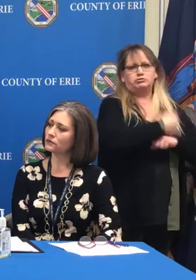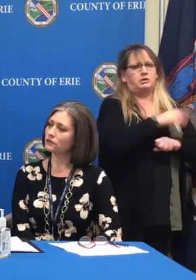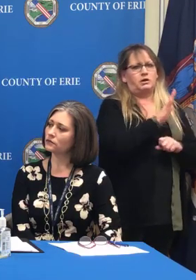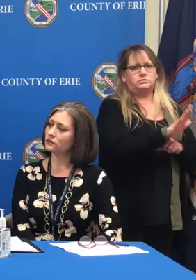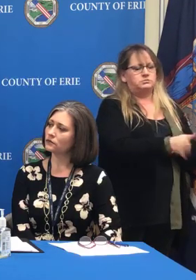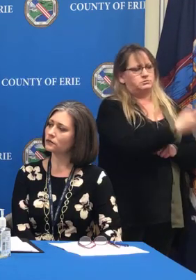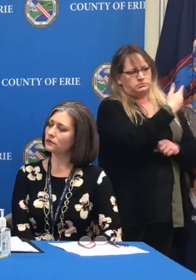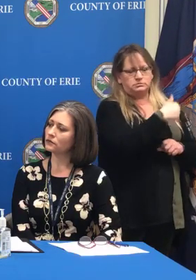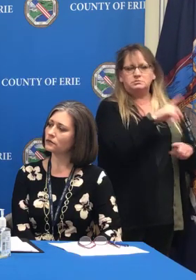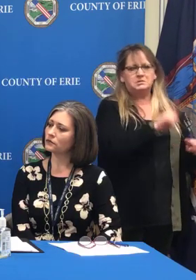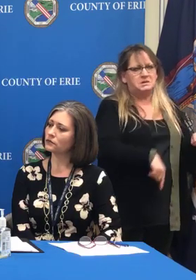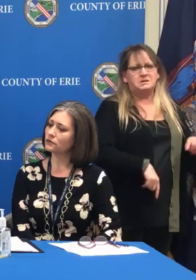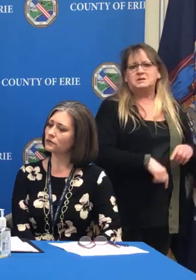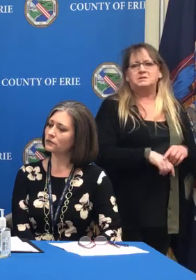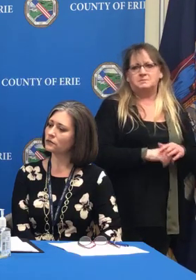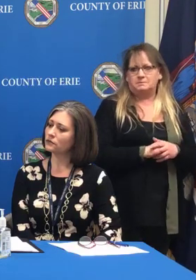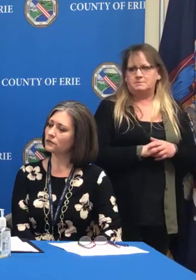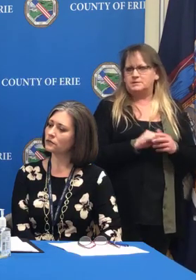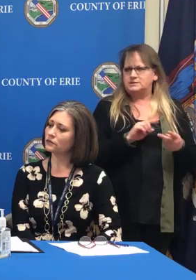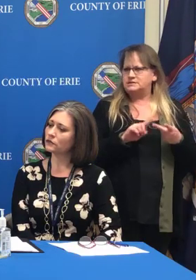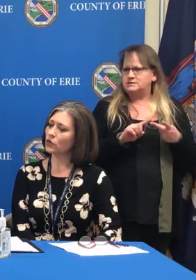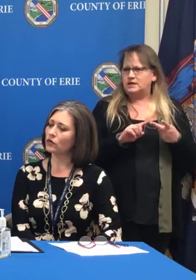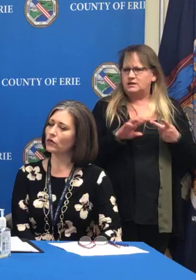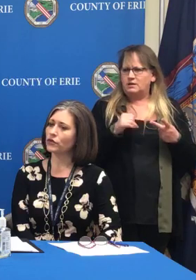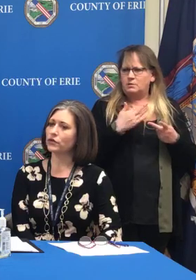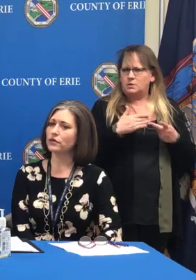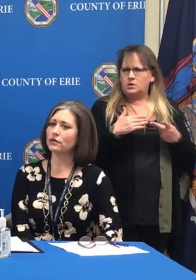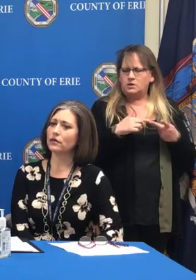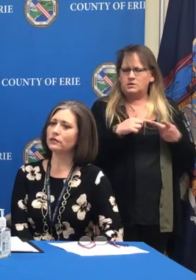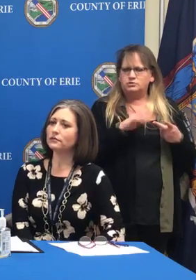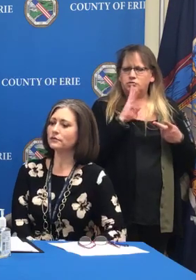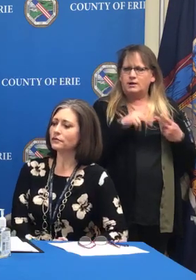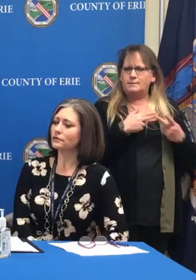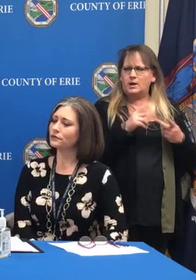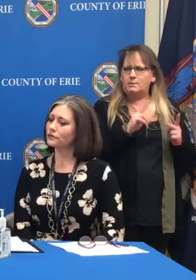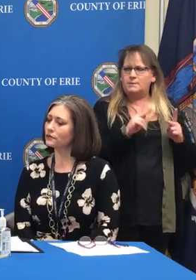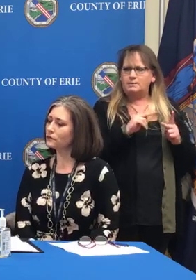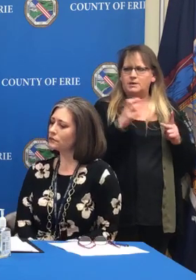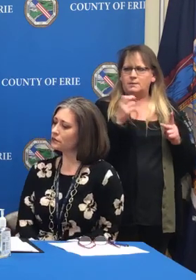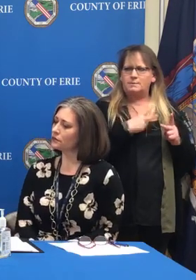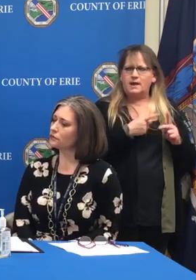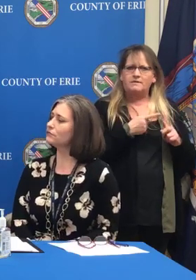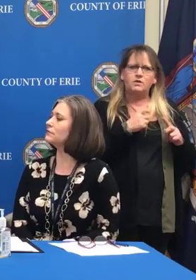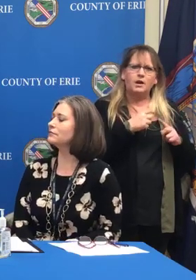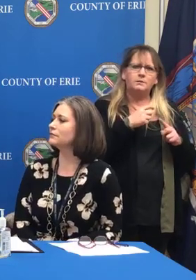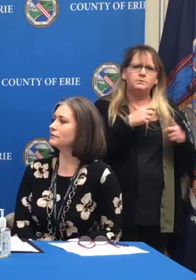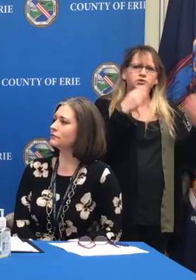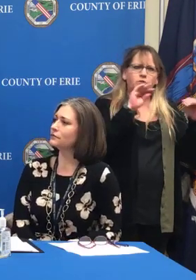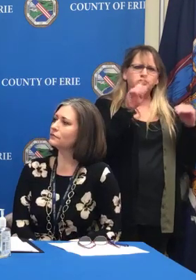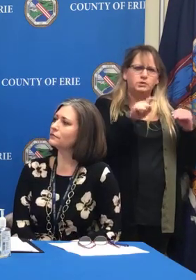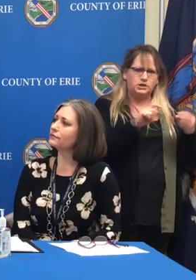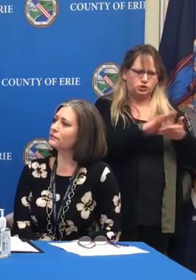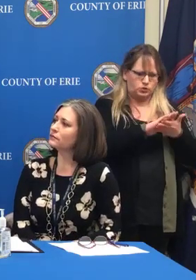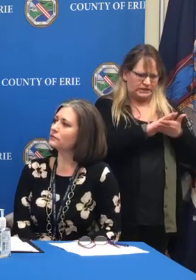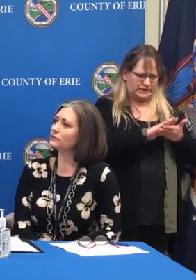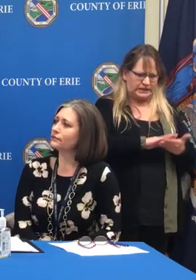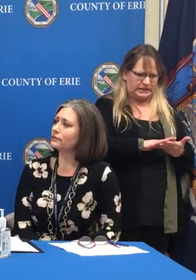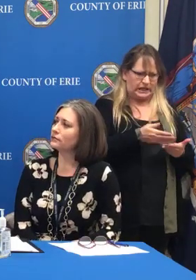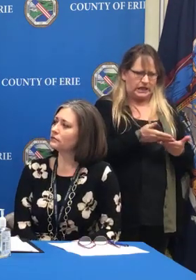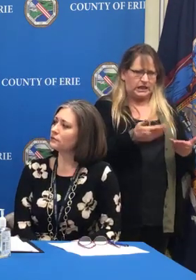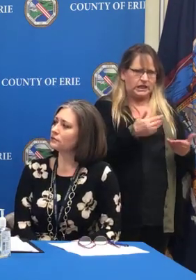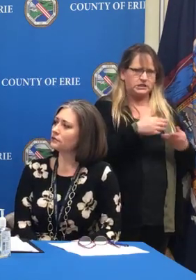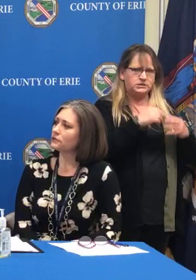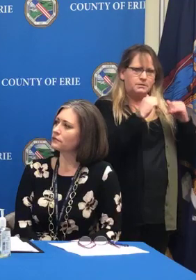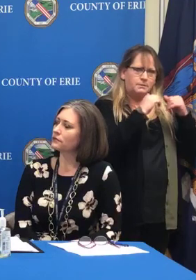second portion, there was another. Talking about people coming back from stores, we need to be wiping down those products, boxes